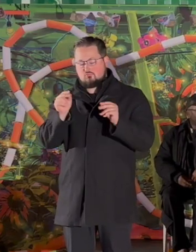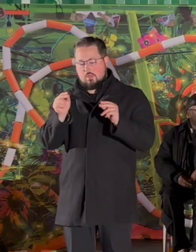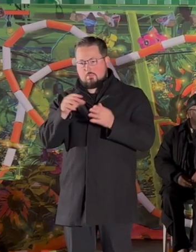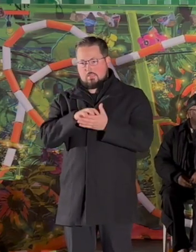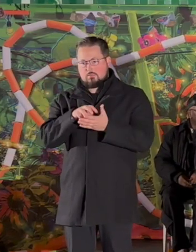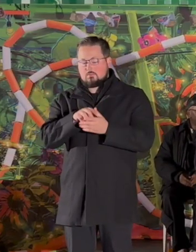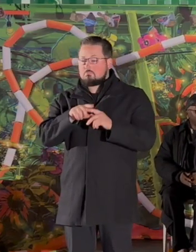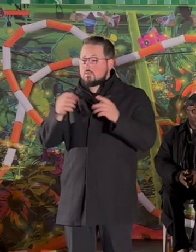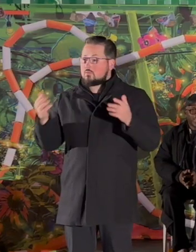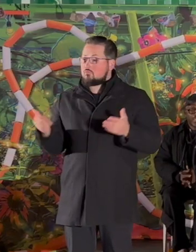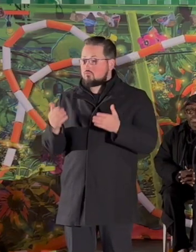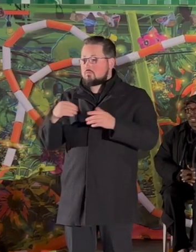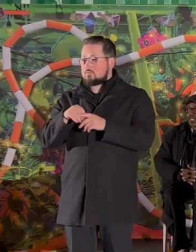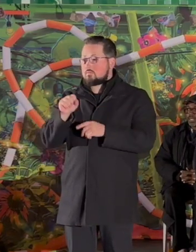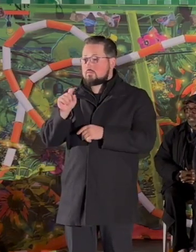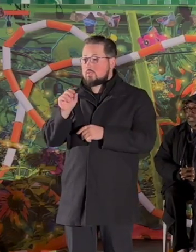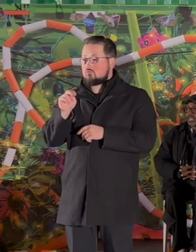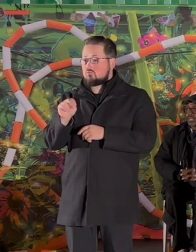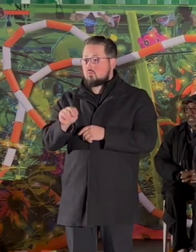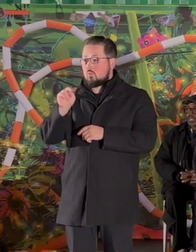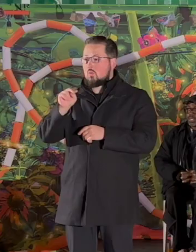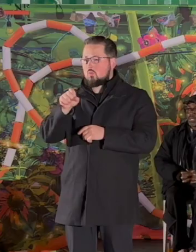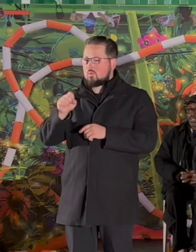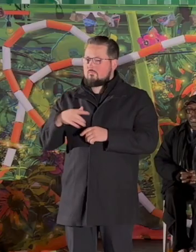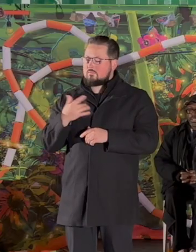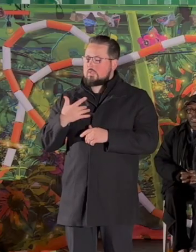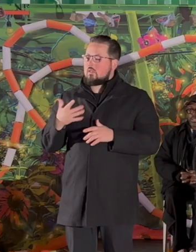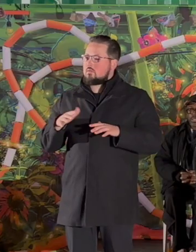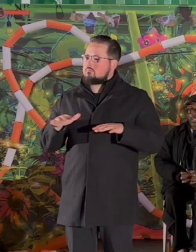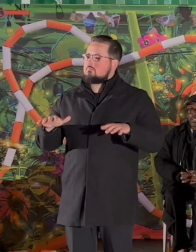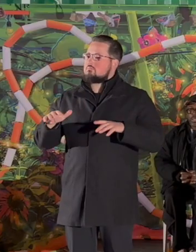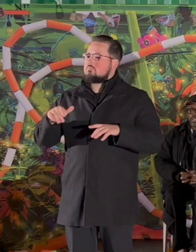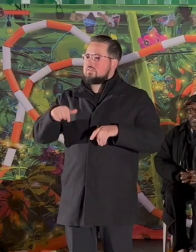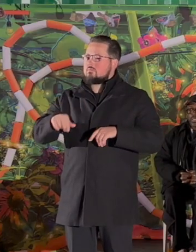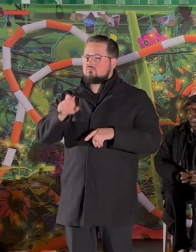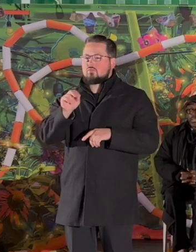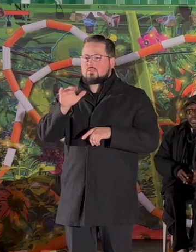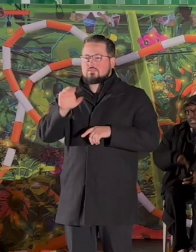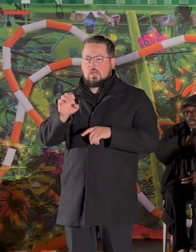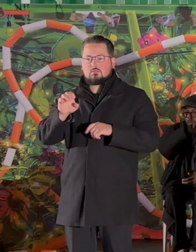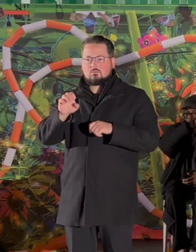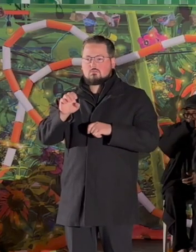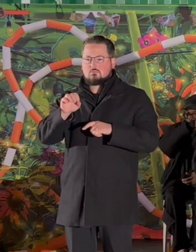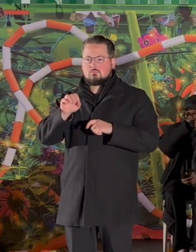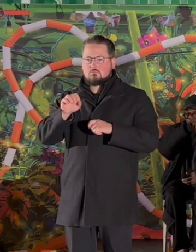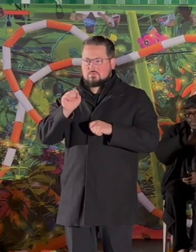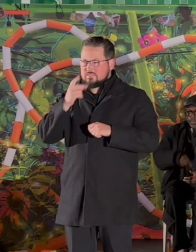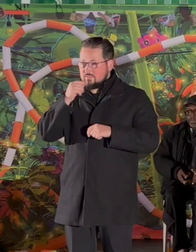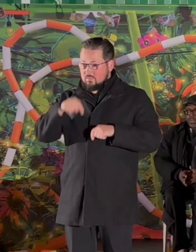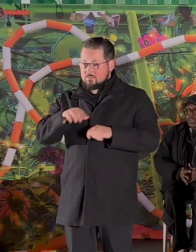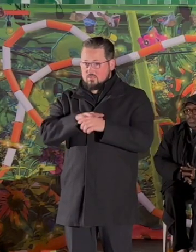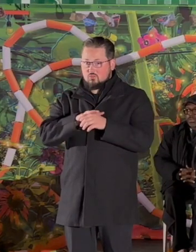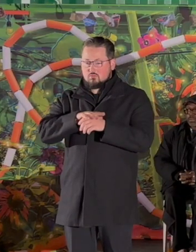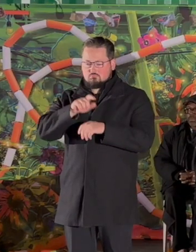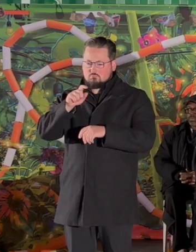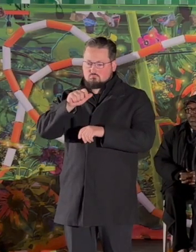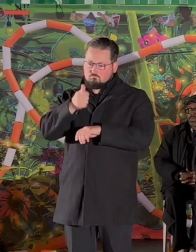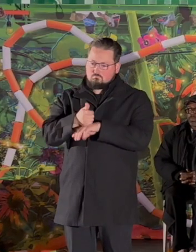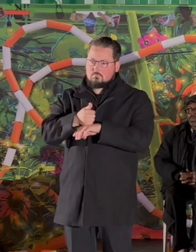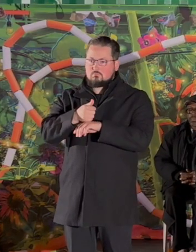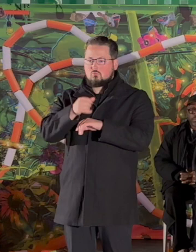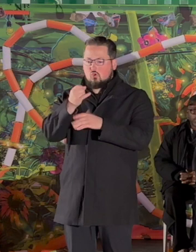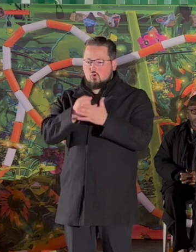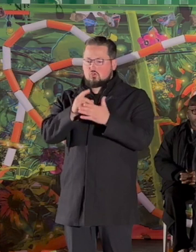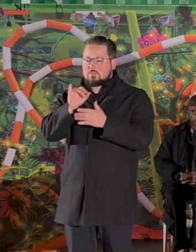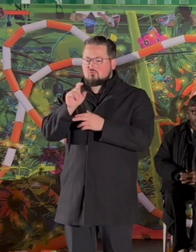here in Station North, you can feel Baltimore's Renaissance up close. We know that this area was designated a district, arts